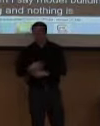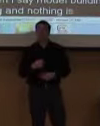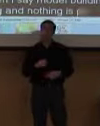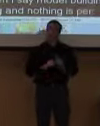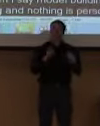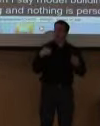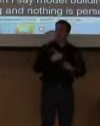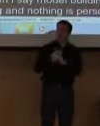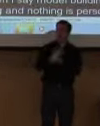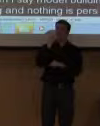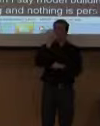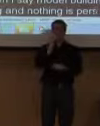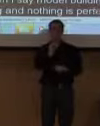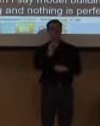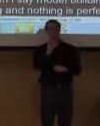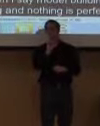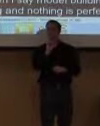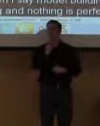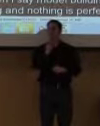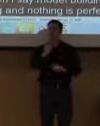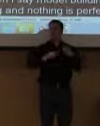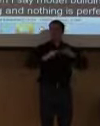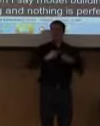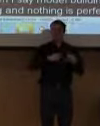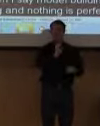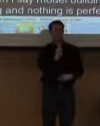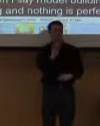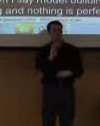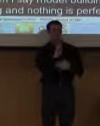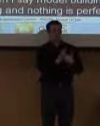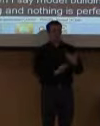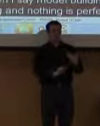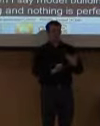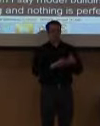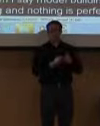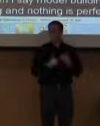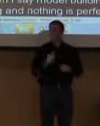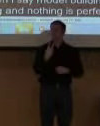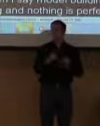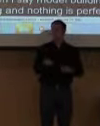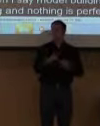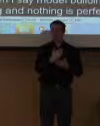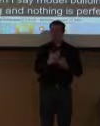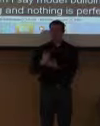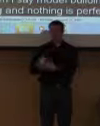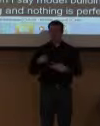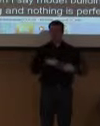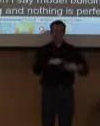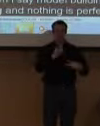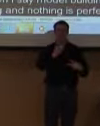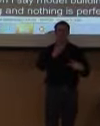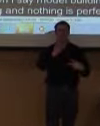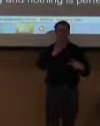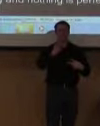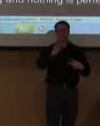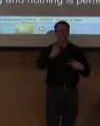the idea of model building from software design, and that means that it has 2 key components. First of all, that it's incremental. We